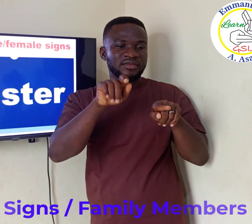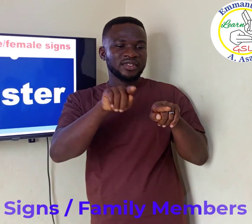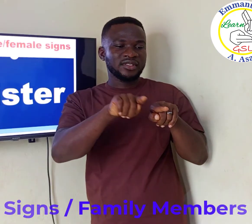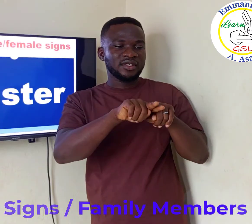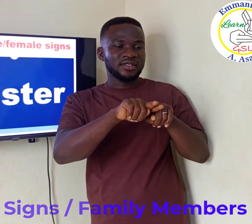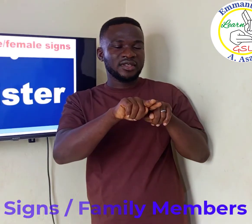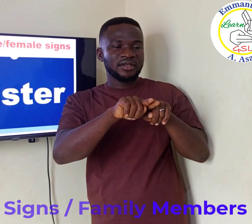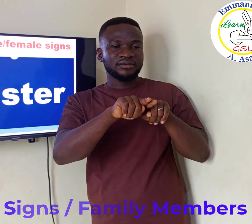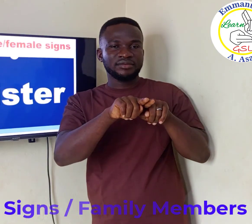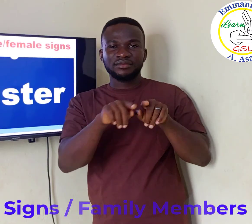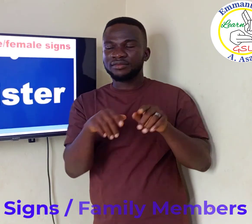sister.